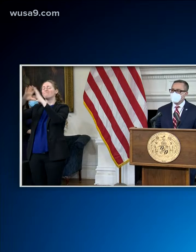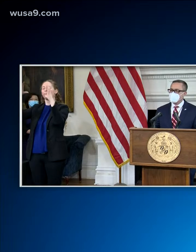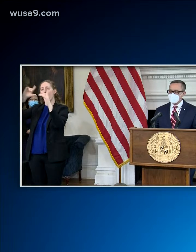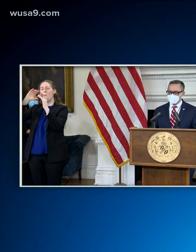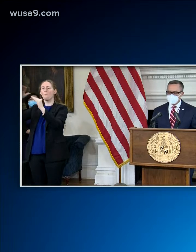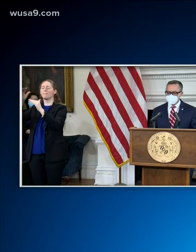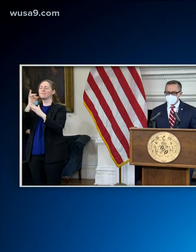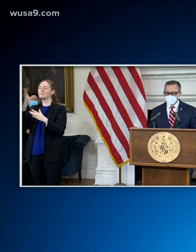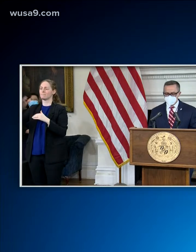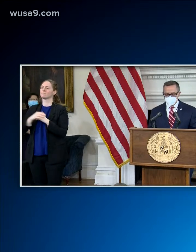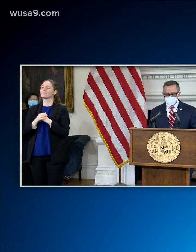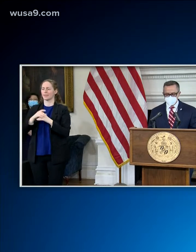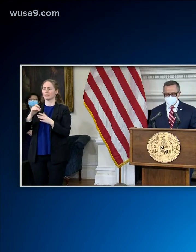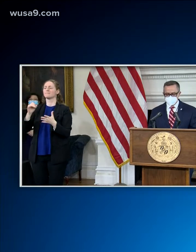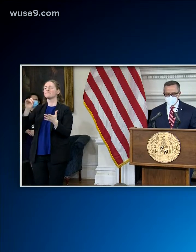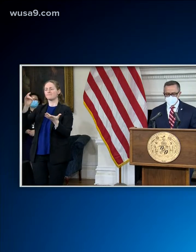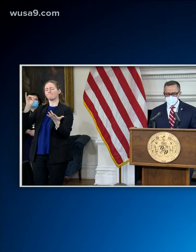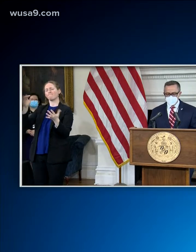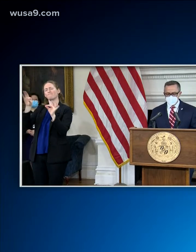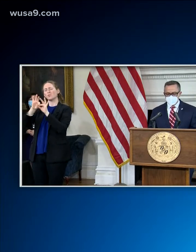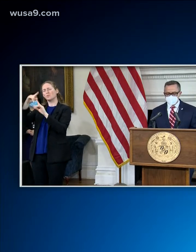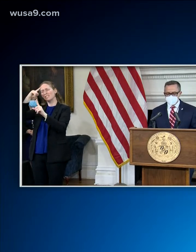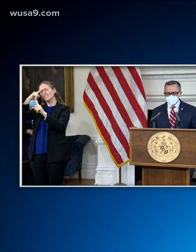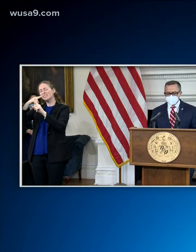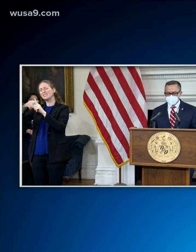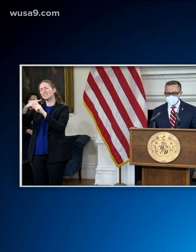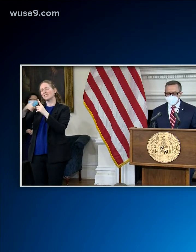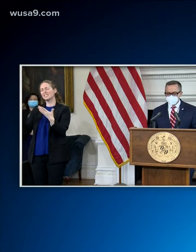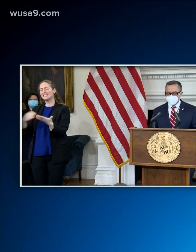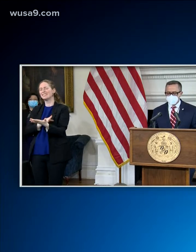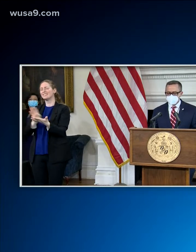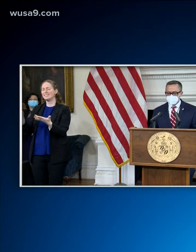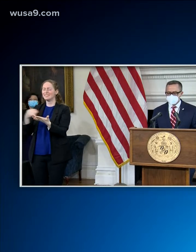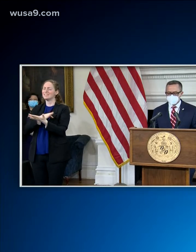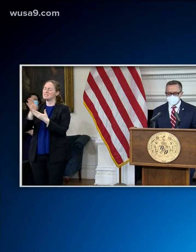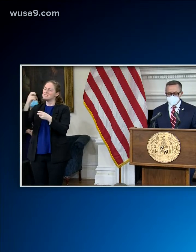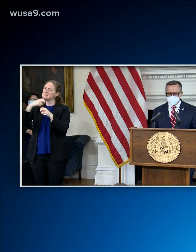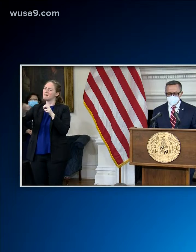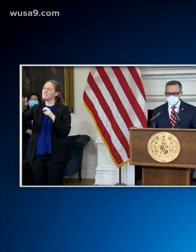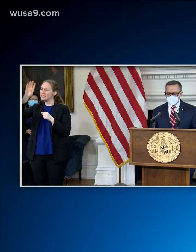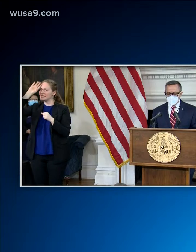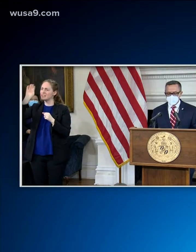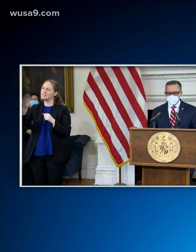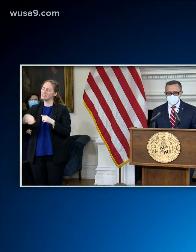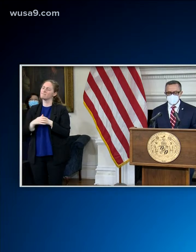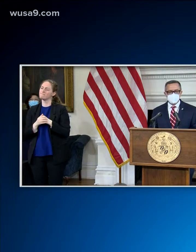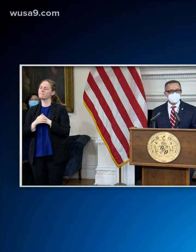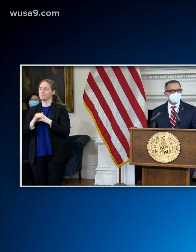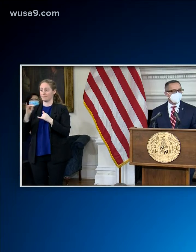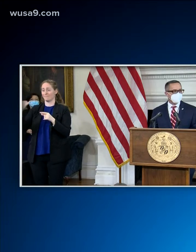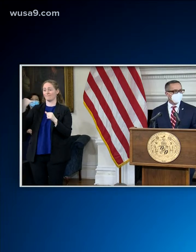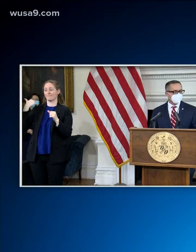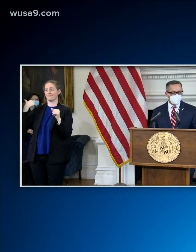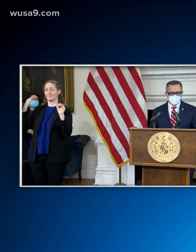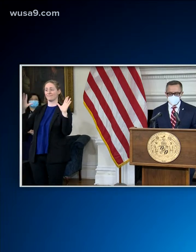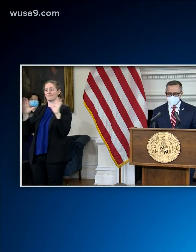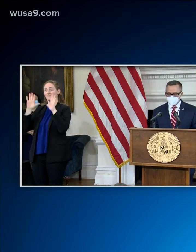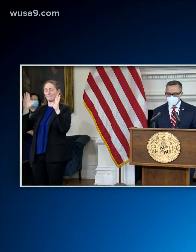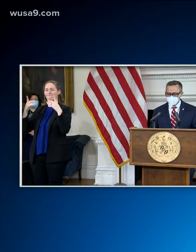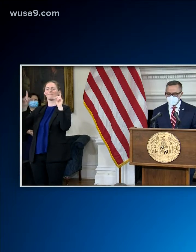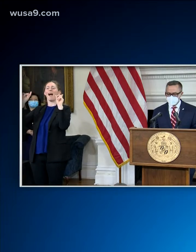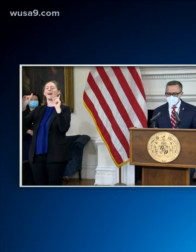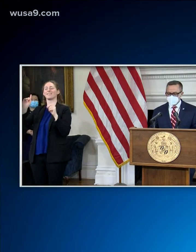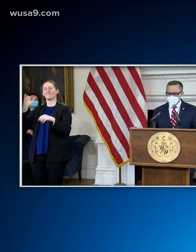to do is hang on." This past Sunday was the first day of spring, and Marylanders have held